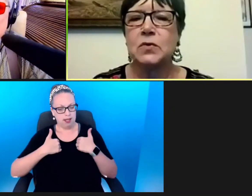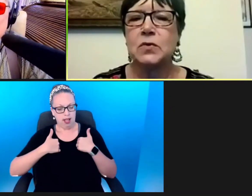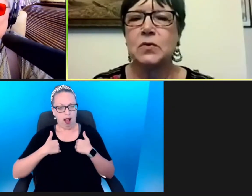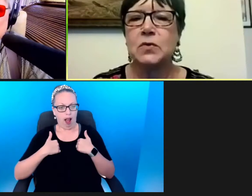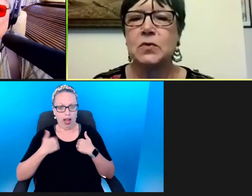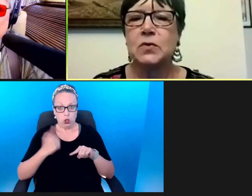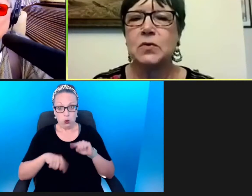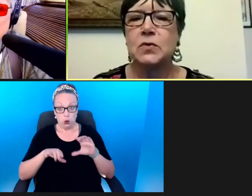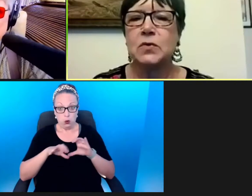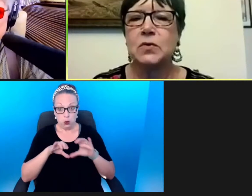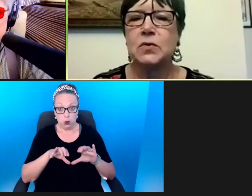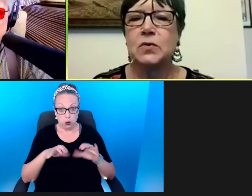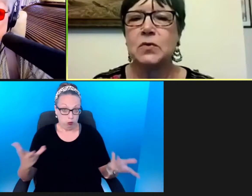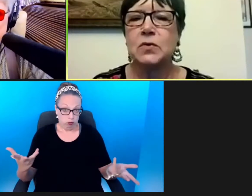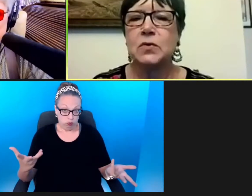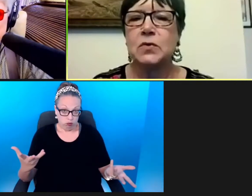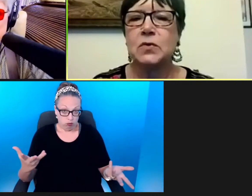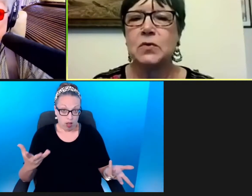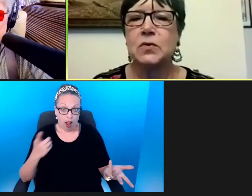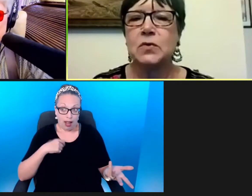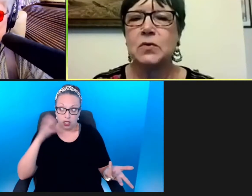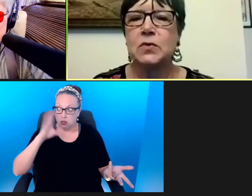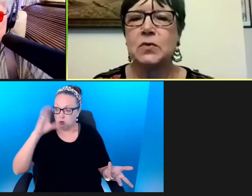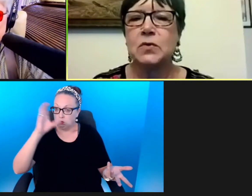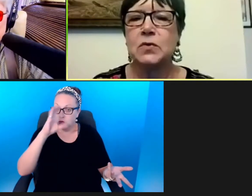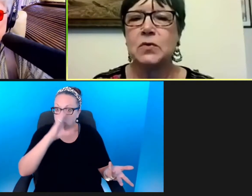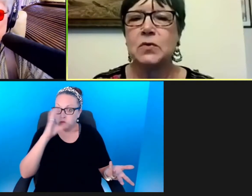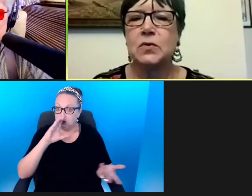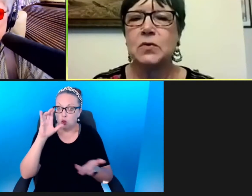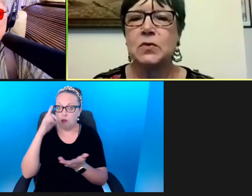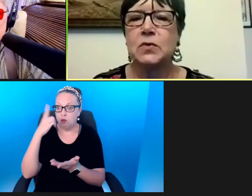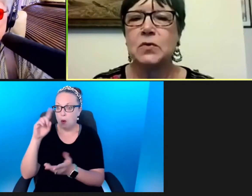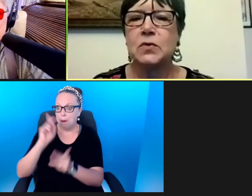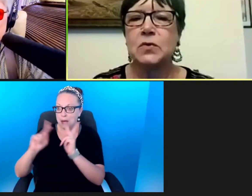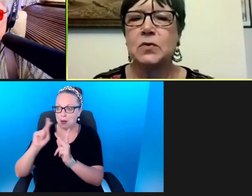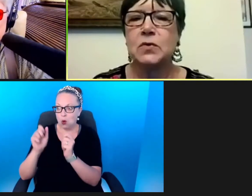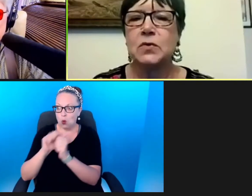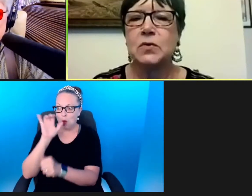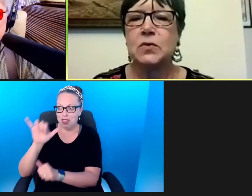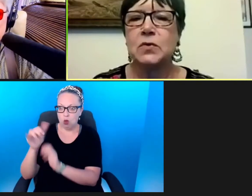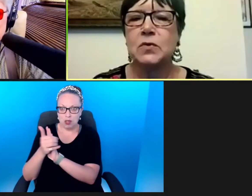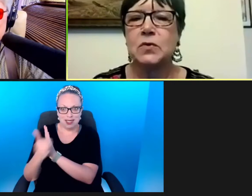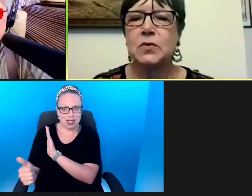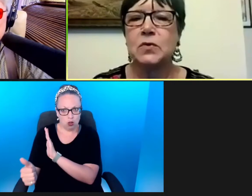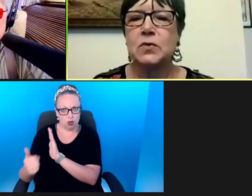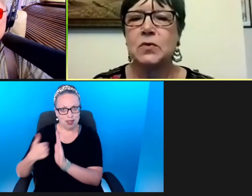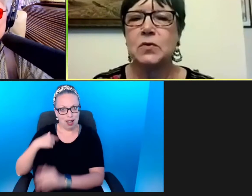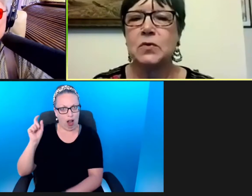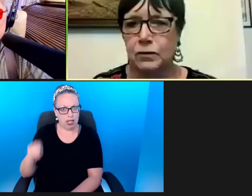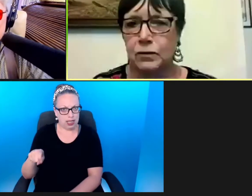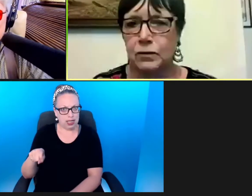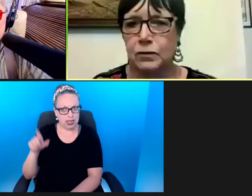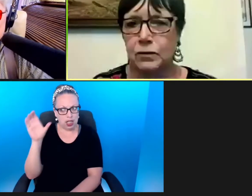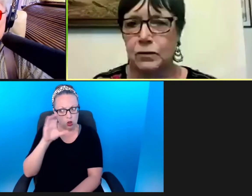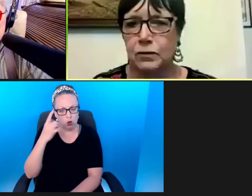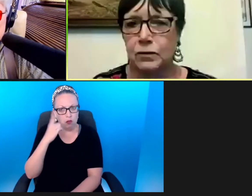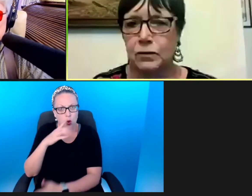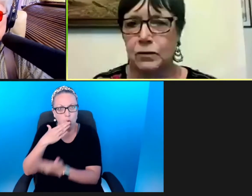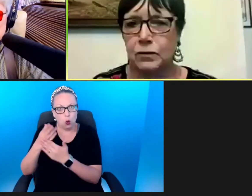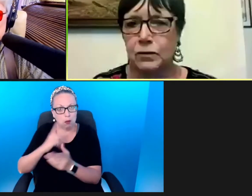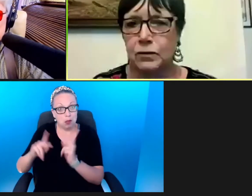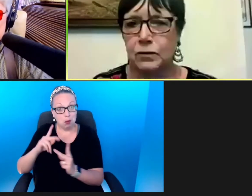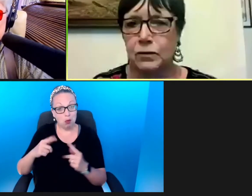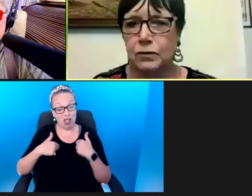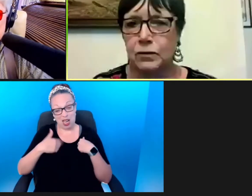just couldn't do, and I needed to look for those kinds of talents in the people with whom I worked, and was fortunate enough to